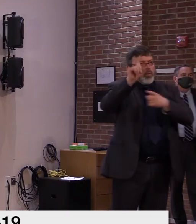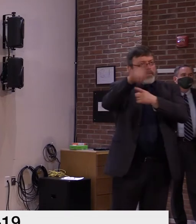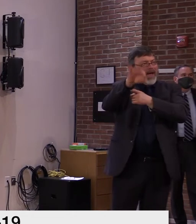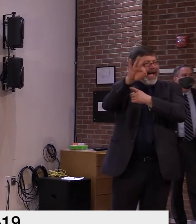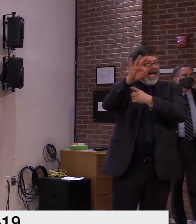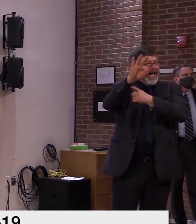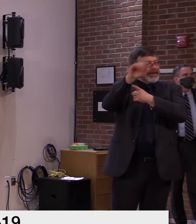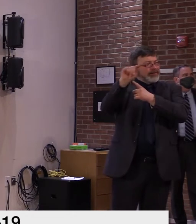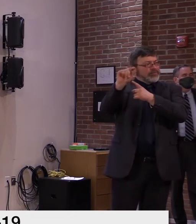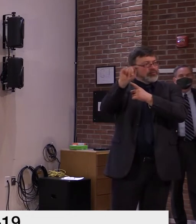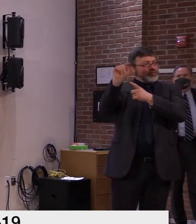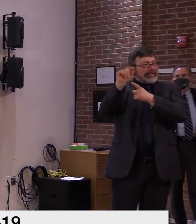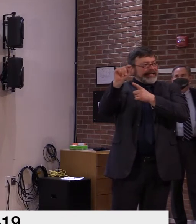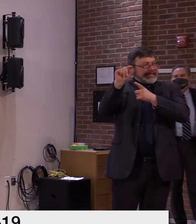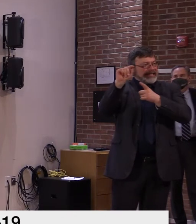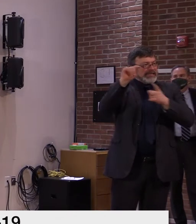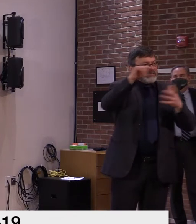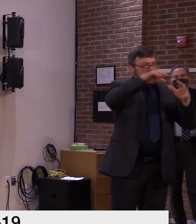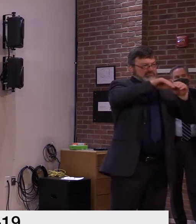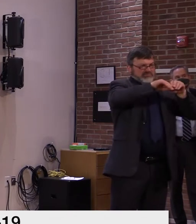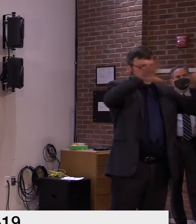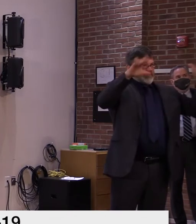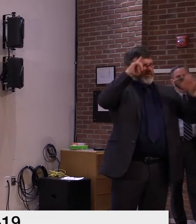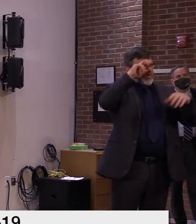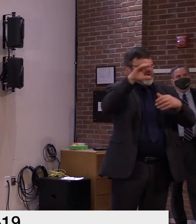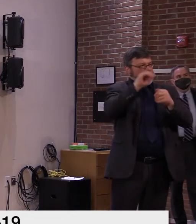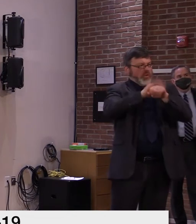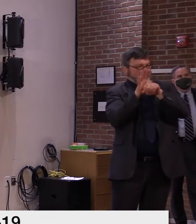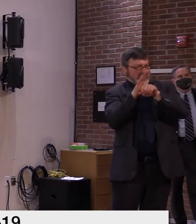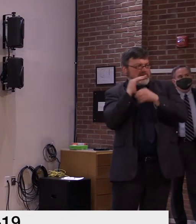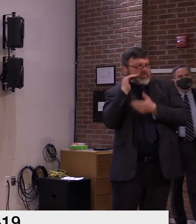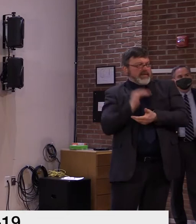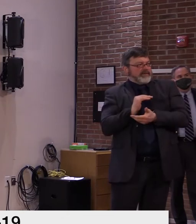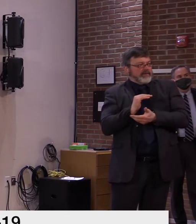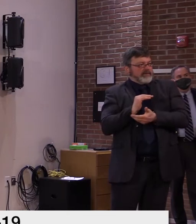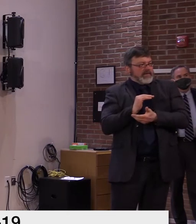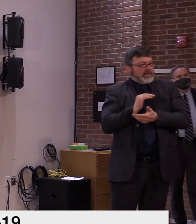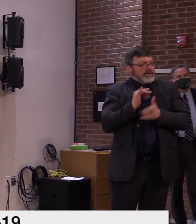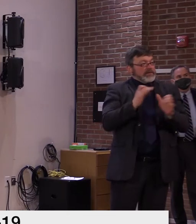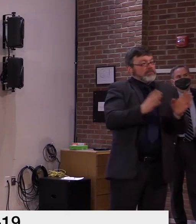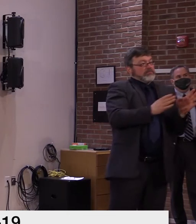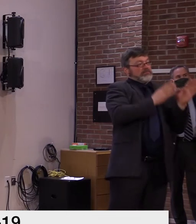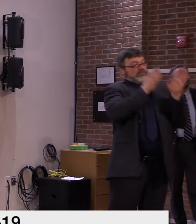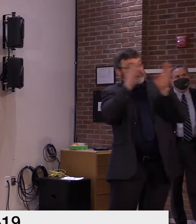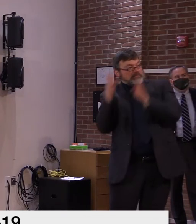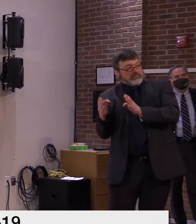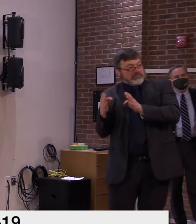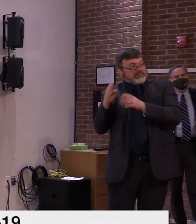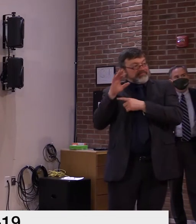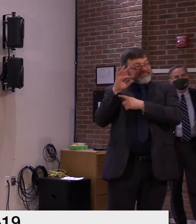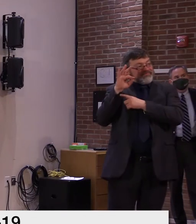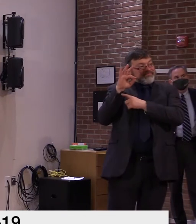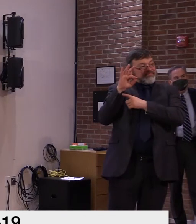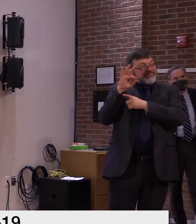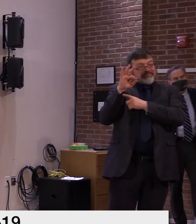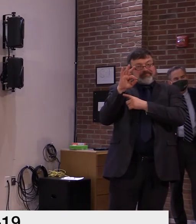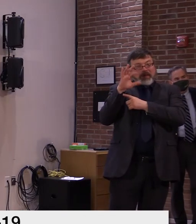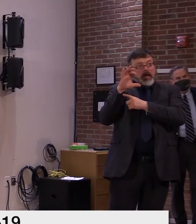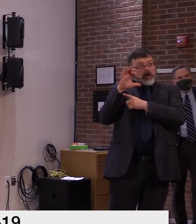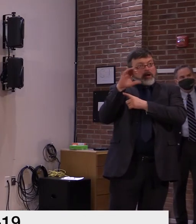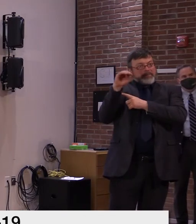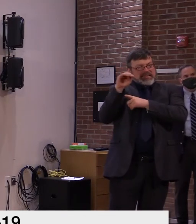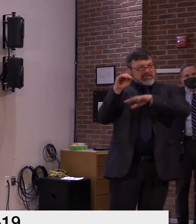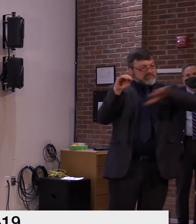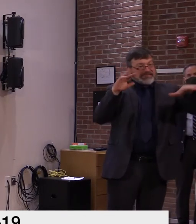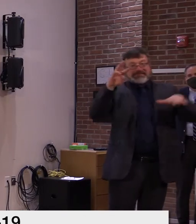about $300 to towns and $600 to state government. How do you envision some of those funds being spent and sort of the